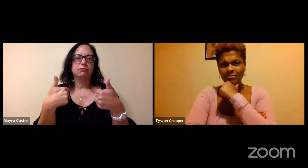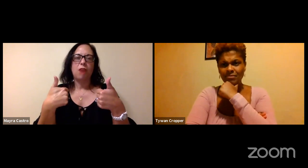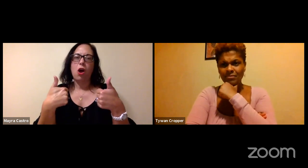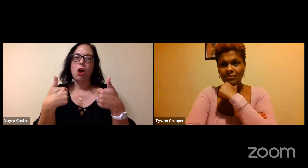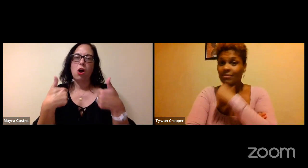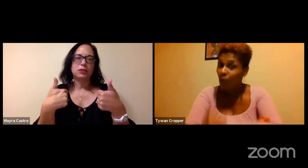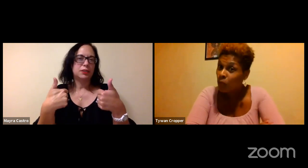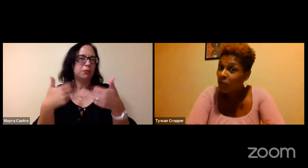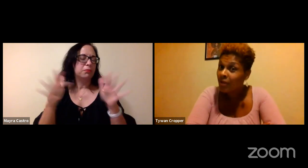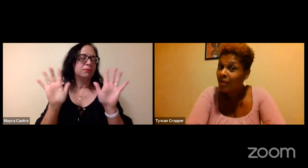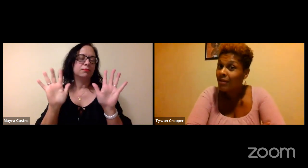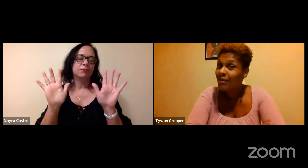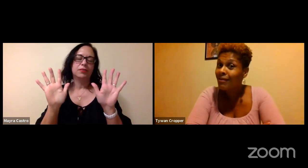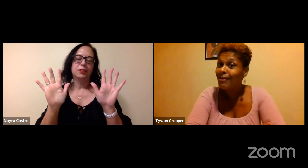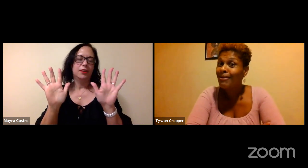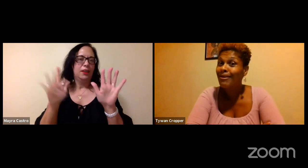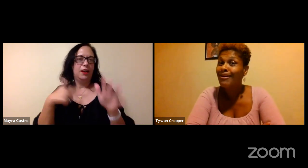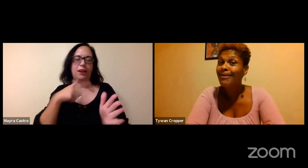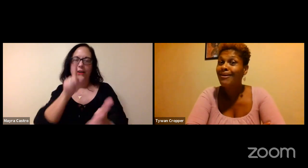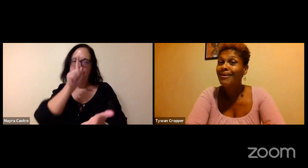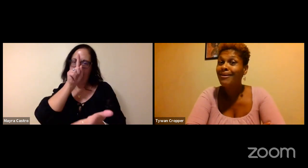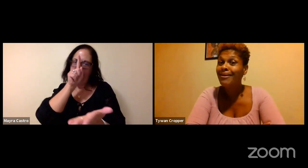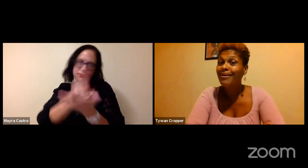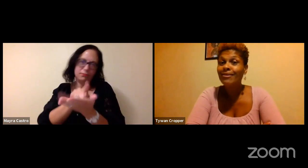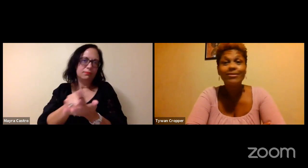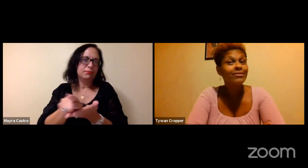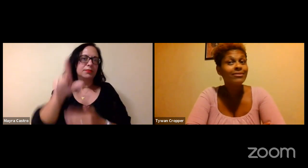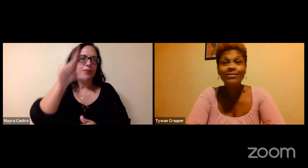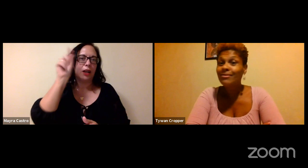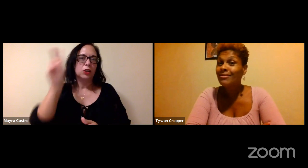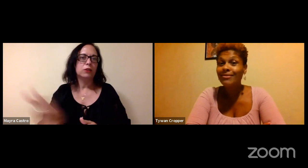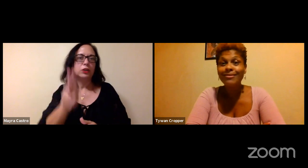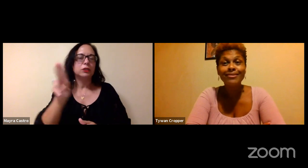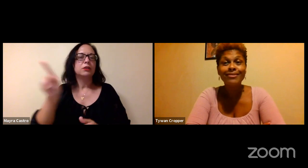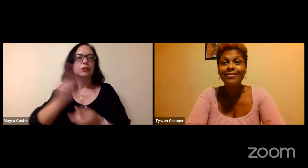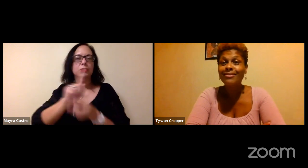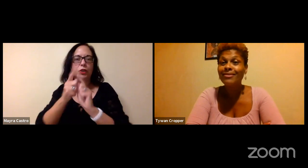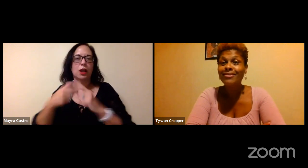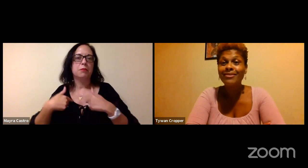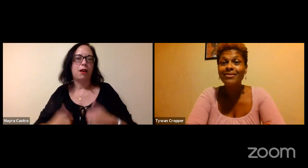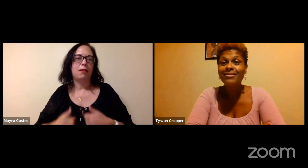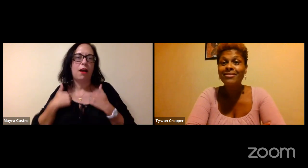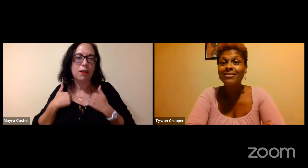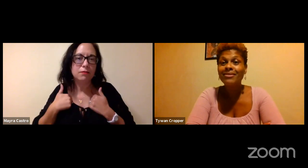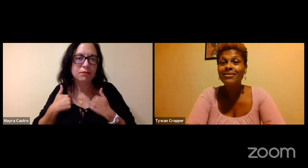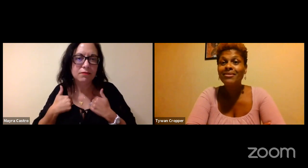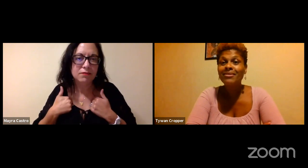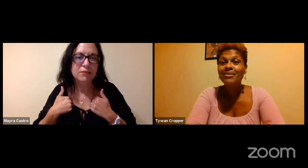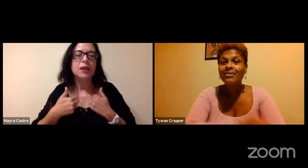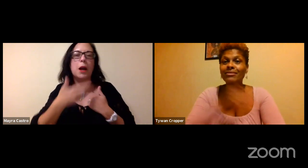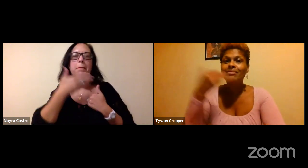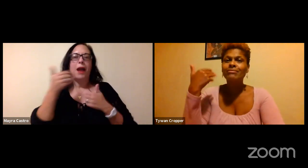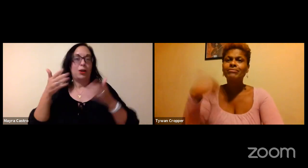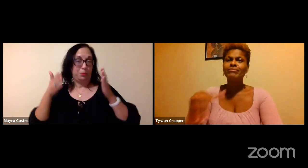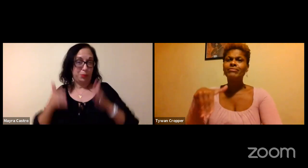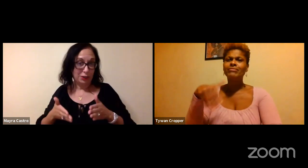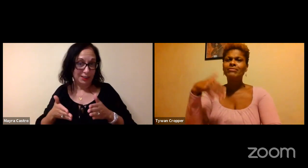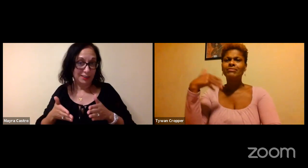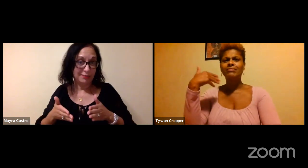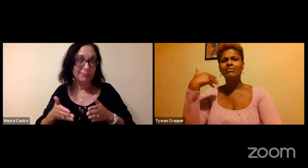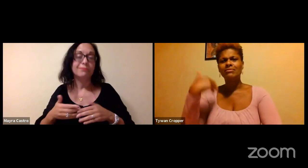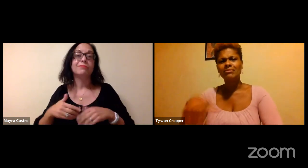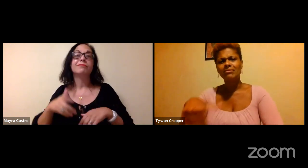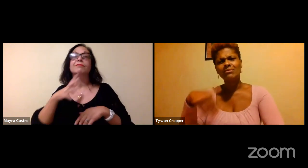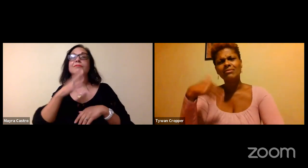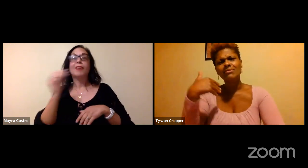At Gallaudet, it was an amazing experience also. I really fell in love with the university. It really changed